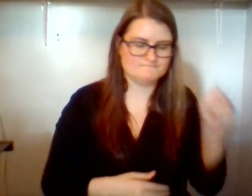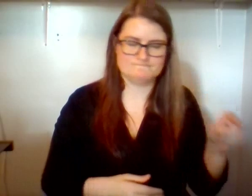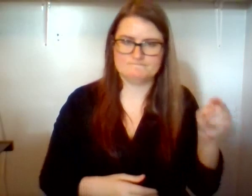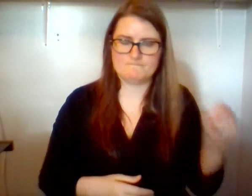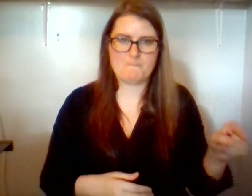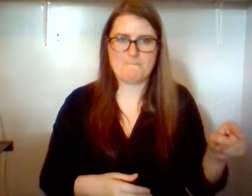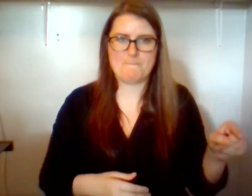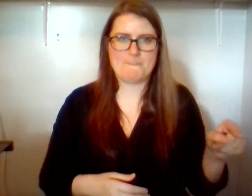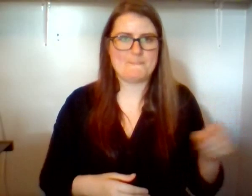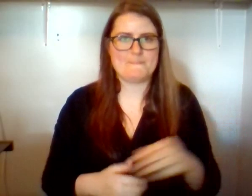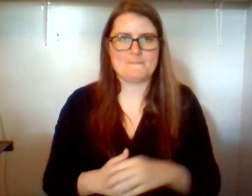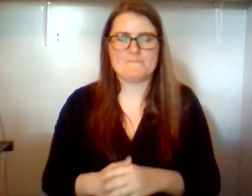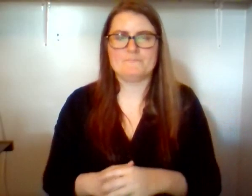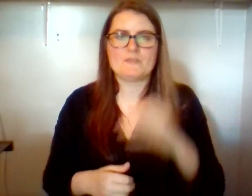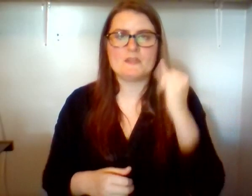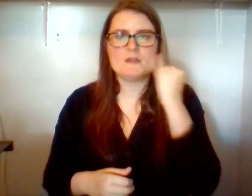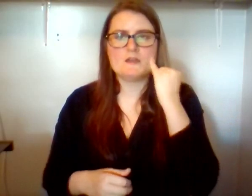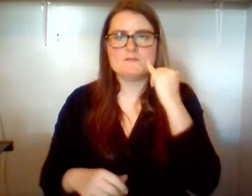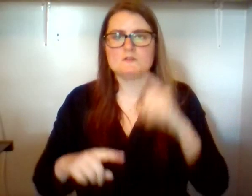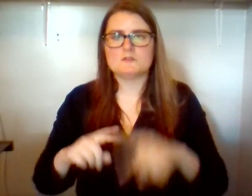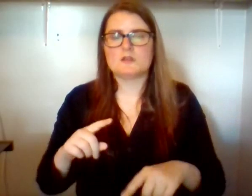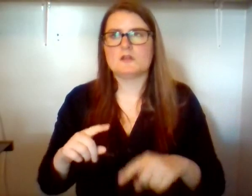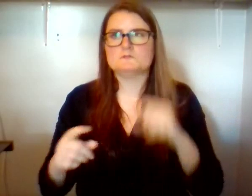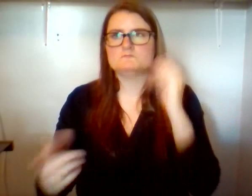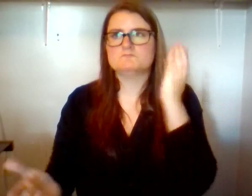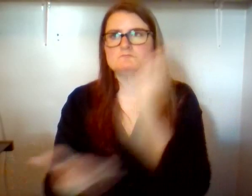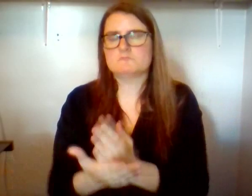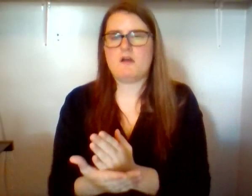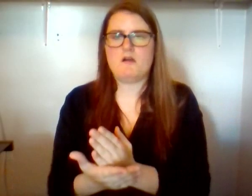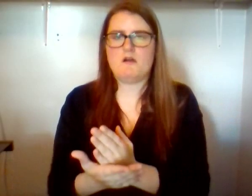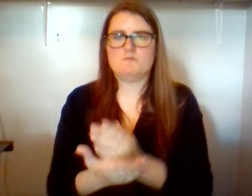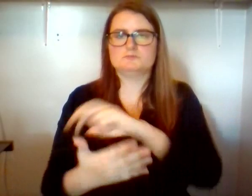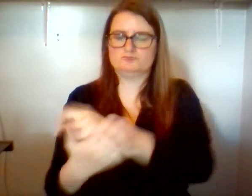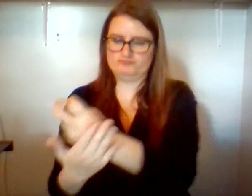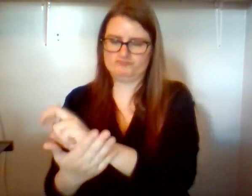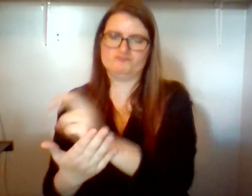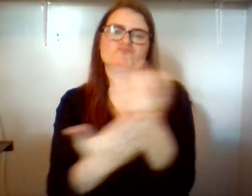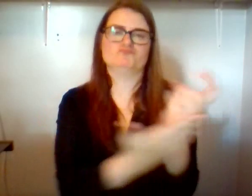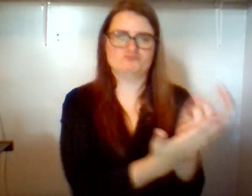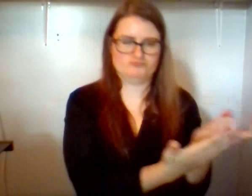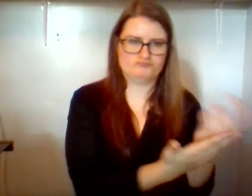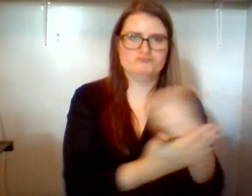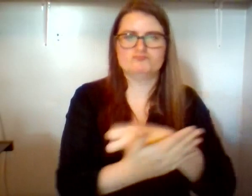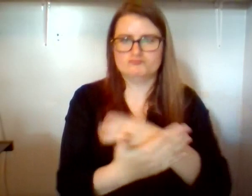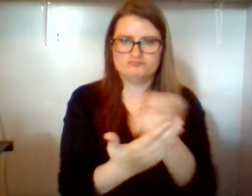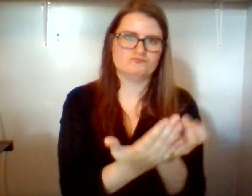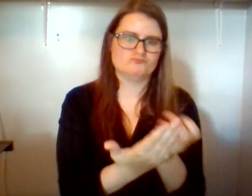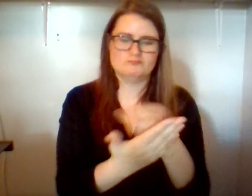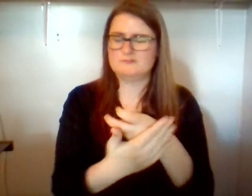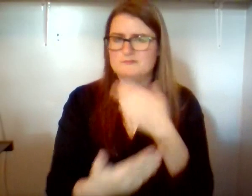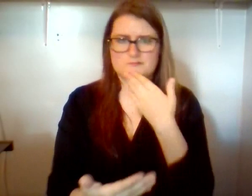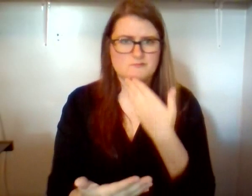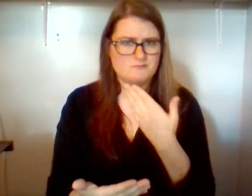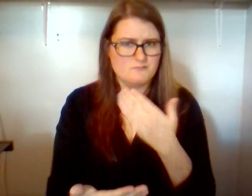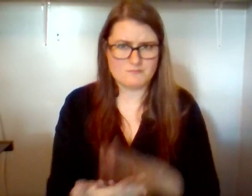they should marry, because this phenomenon, this wonderful thing called sex, is designed to be